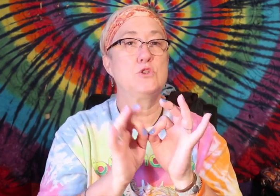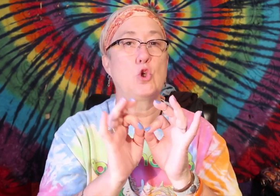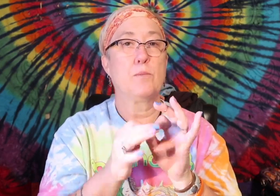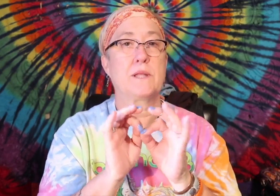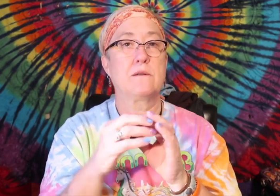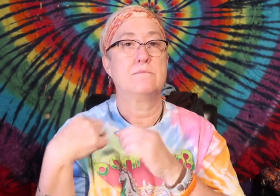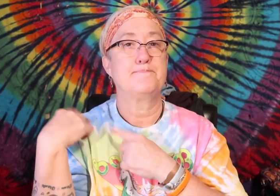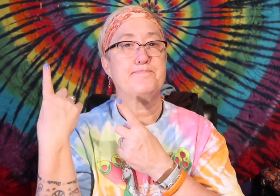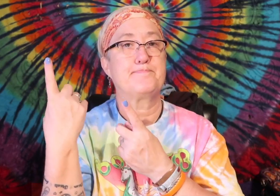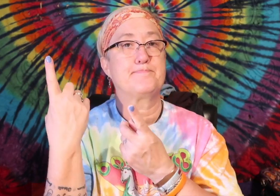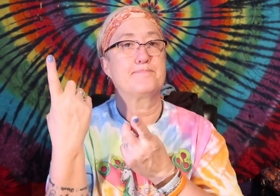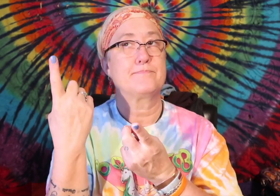Gosh, I haven't interpreted